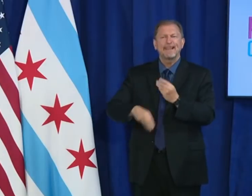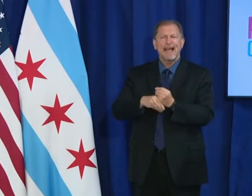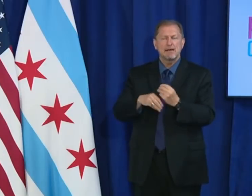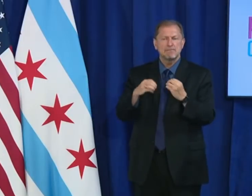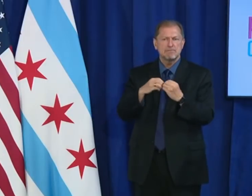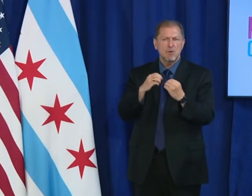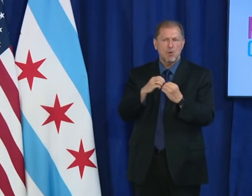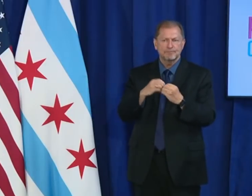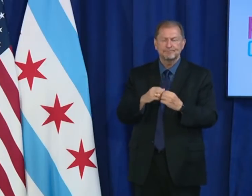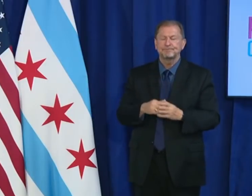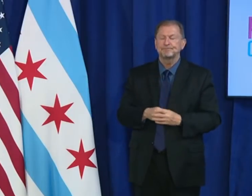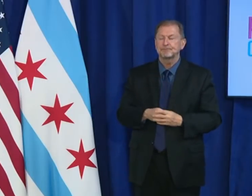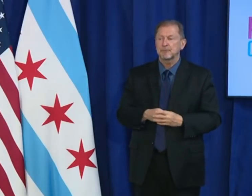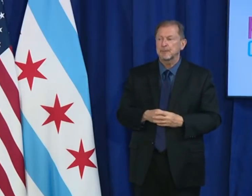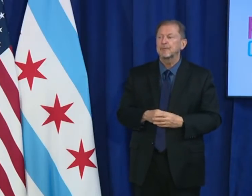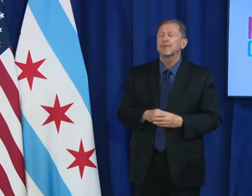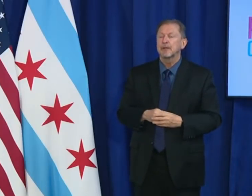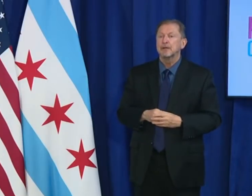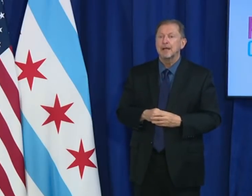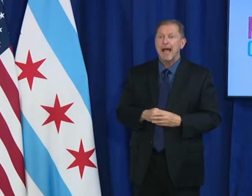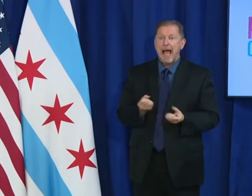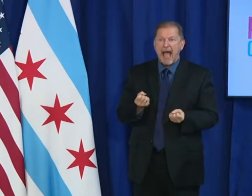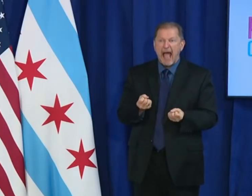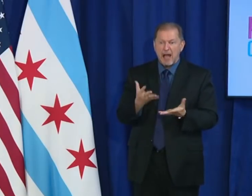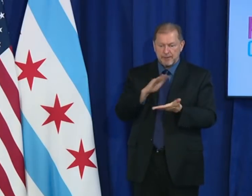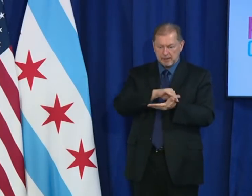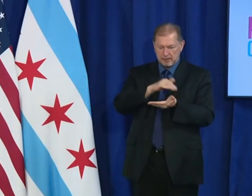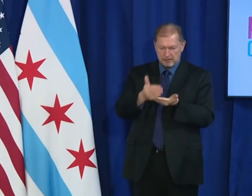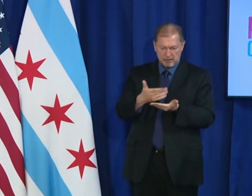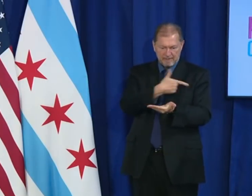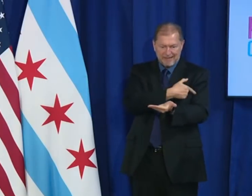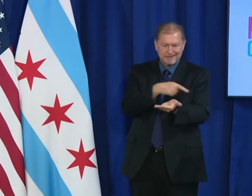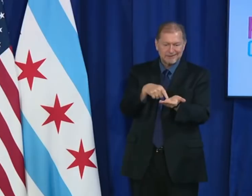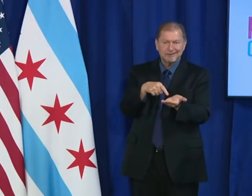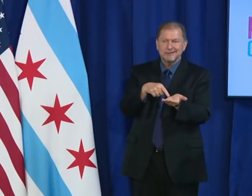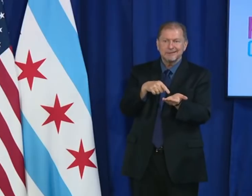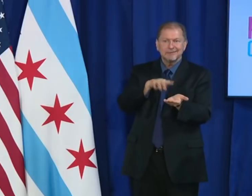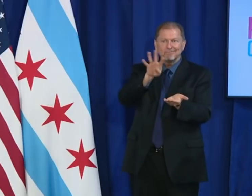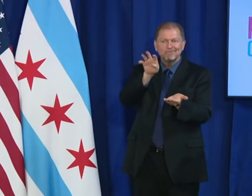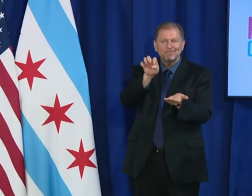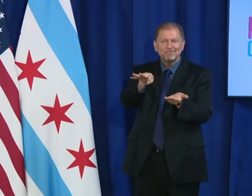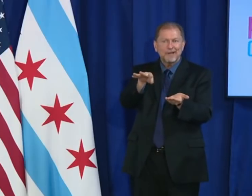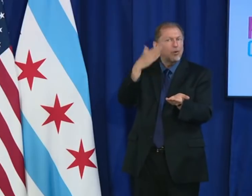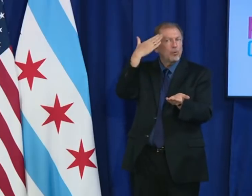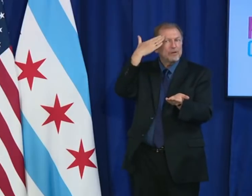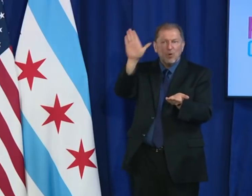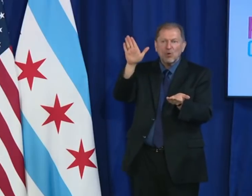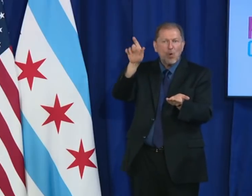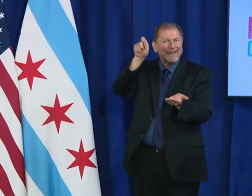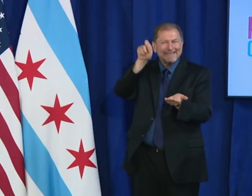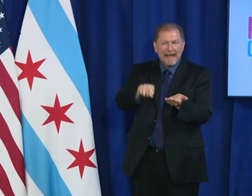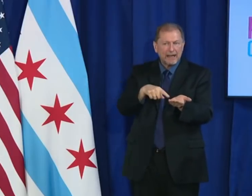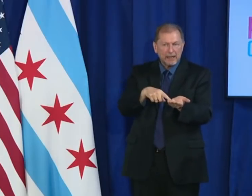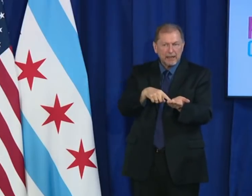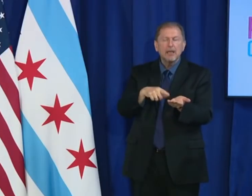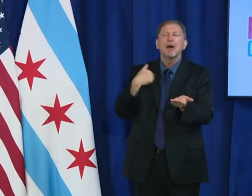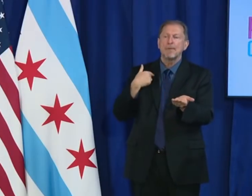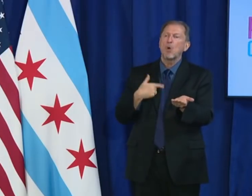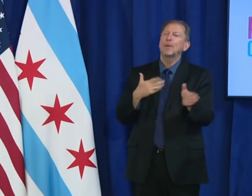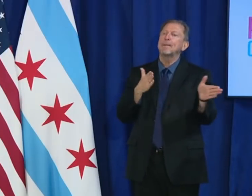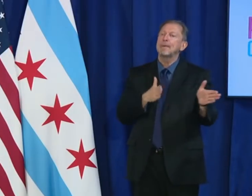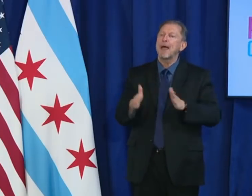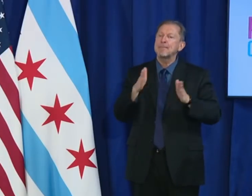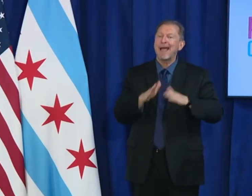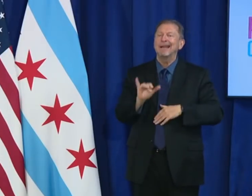Yes, so yes, Dr. Arwoody mentioned we don't exactly know how many doses that we are receiving, but she is correct. We've been planning just based on multiple